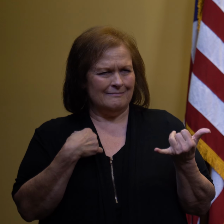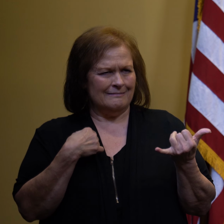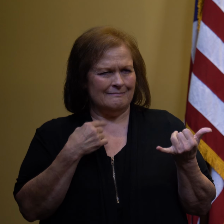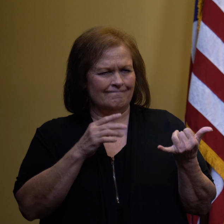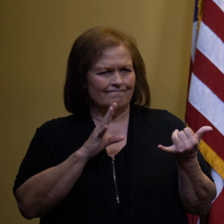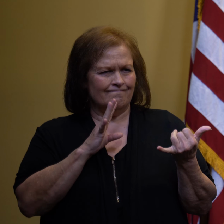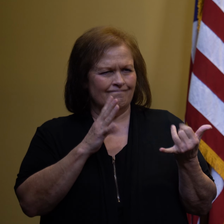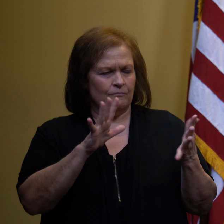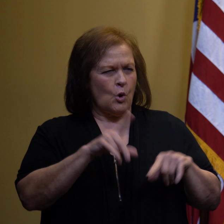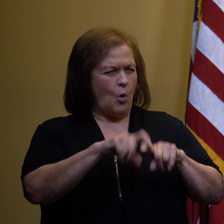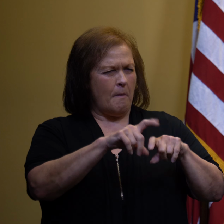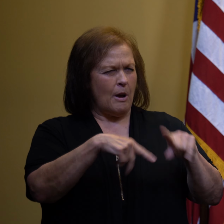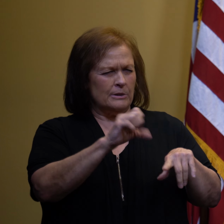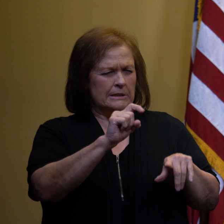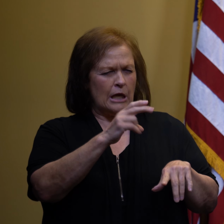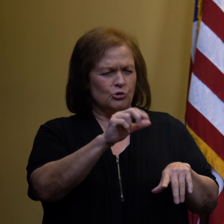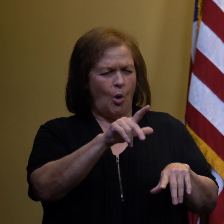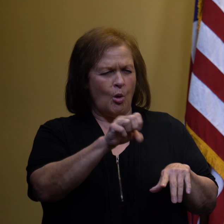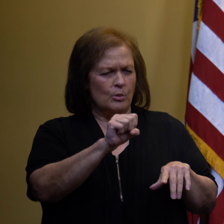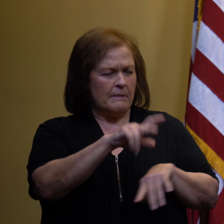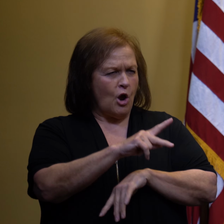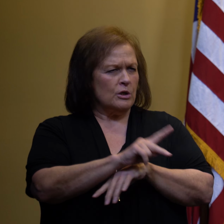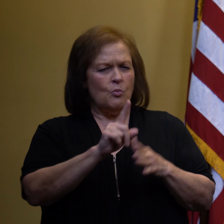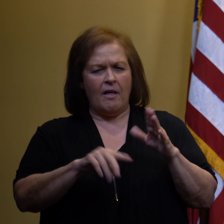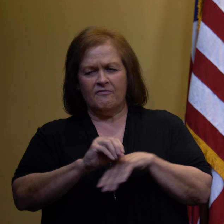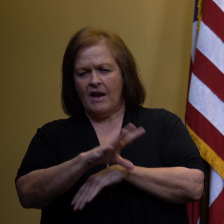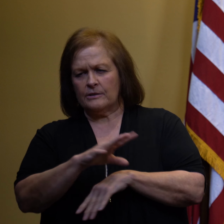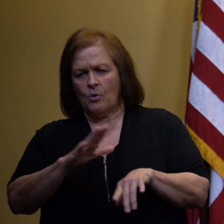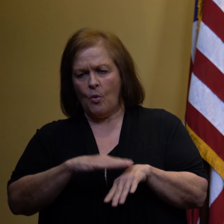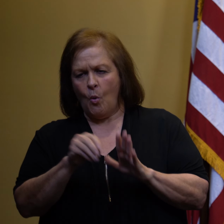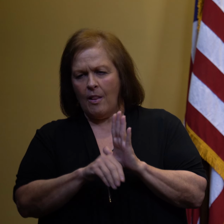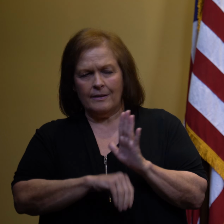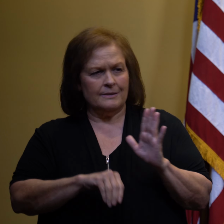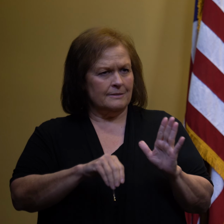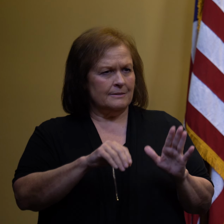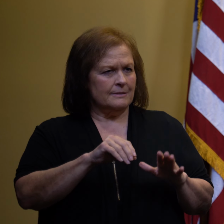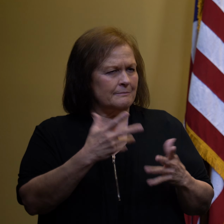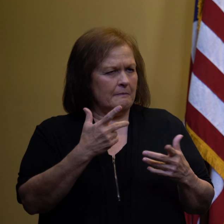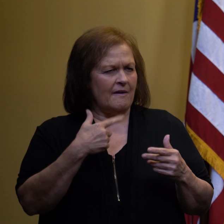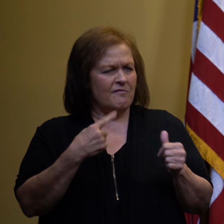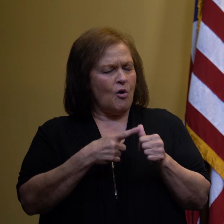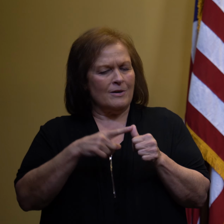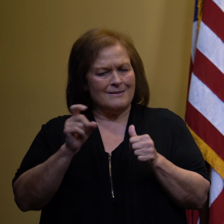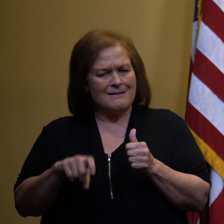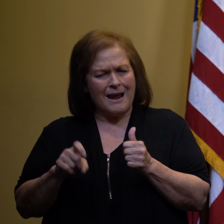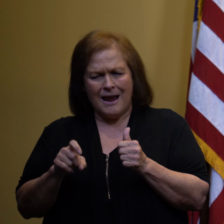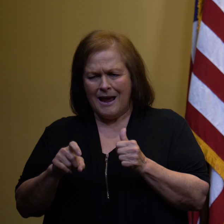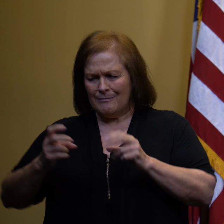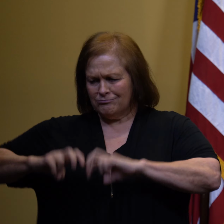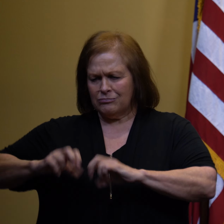relative to St. Charles Parish and the impacts on Orleans Parish until I have real dialogue with our